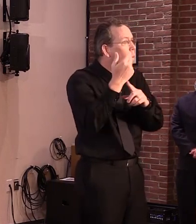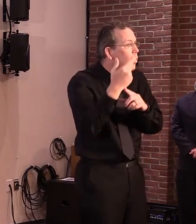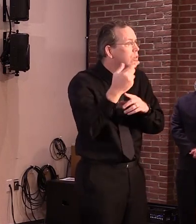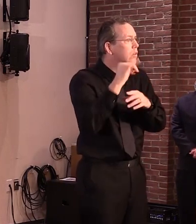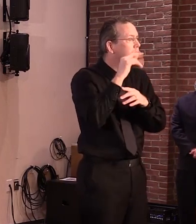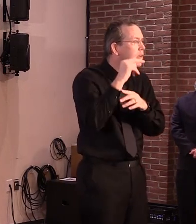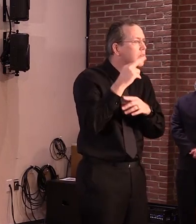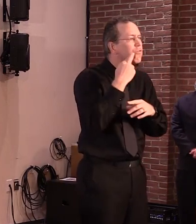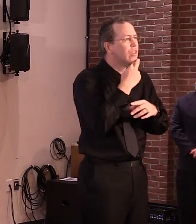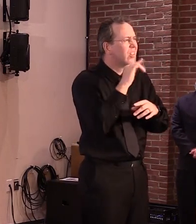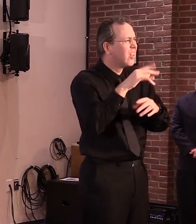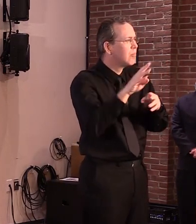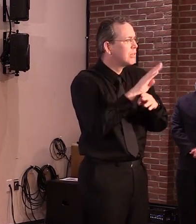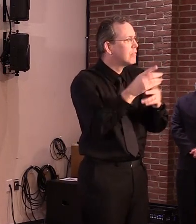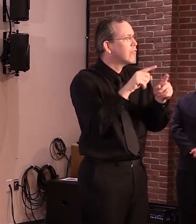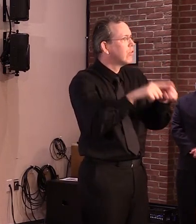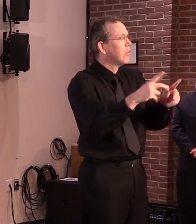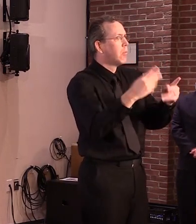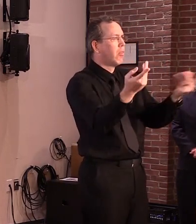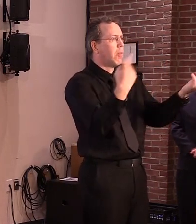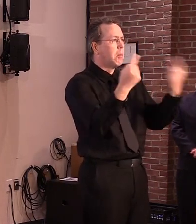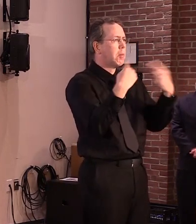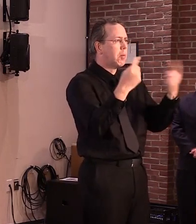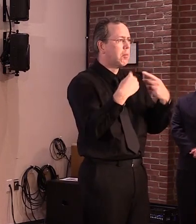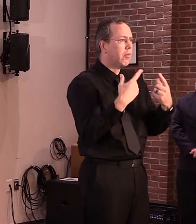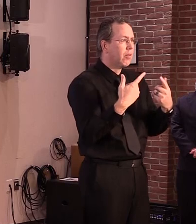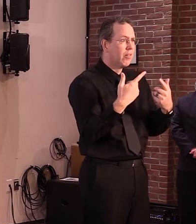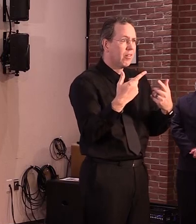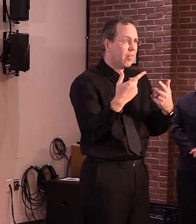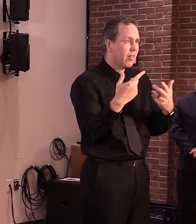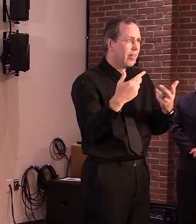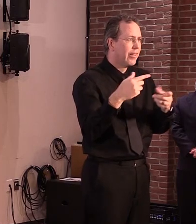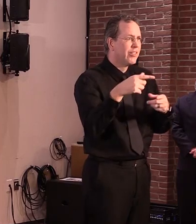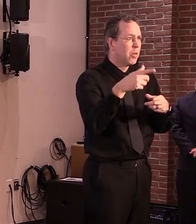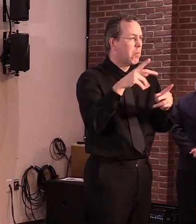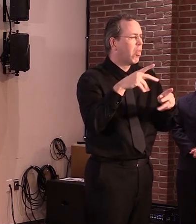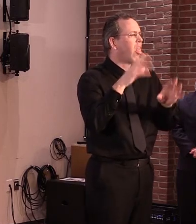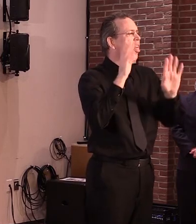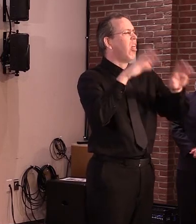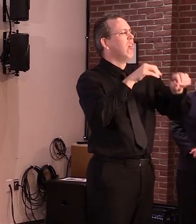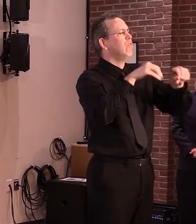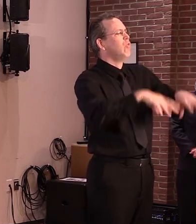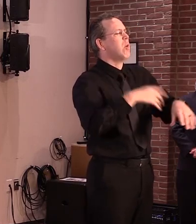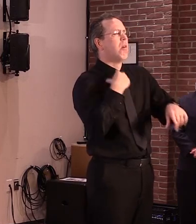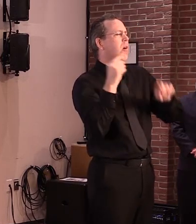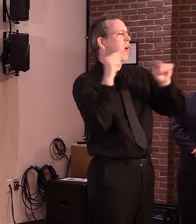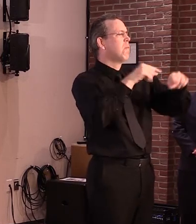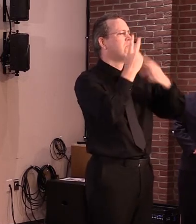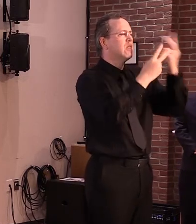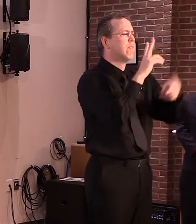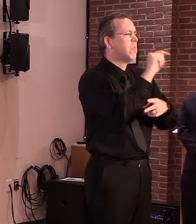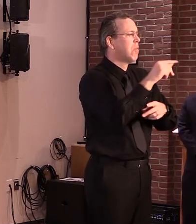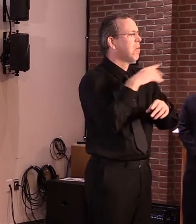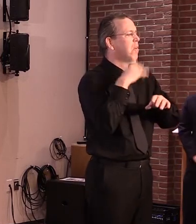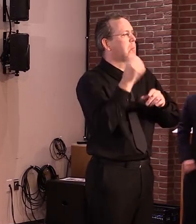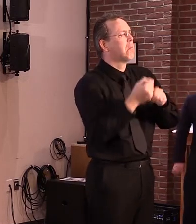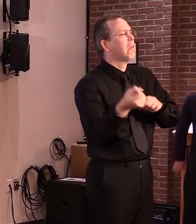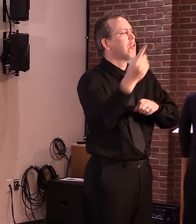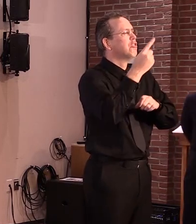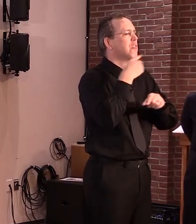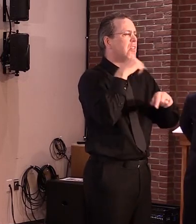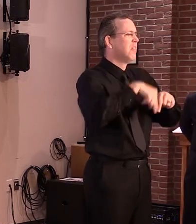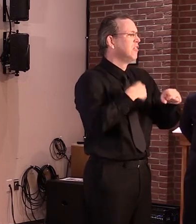Chris, maybe I can answer that, Secretary Curley. We hope to get travel back to